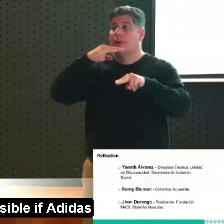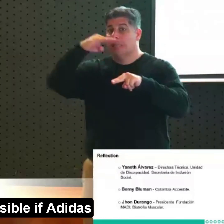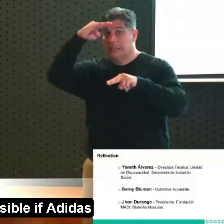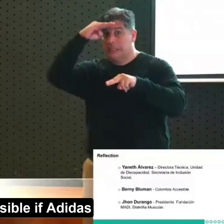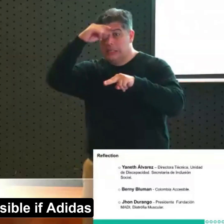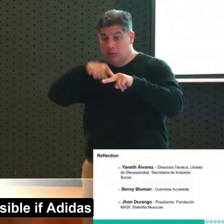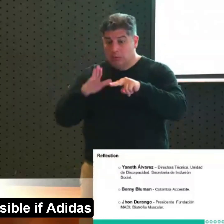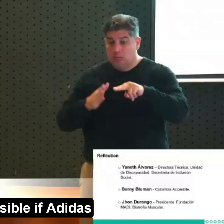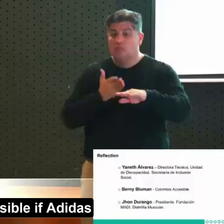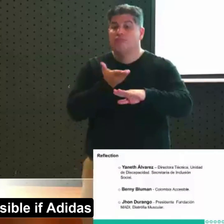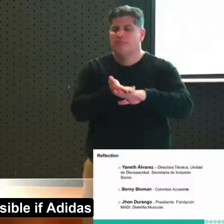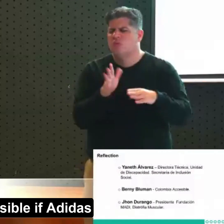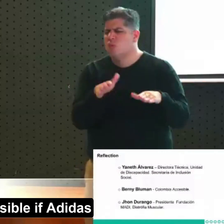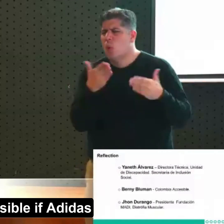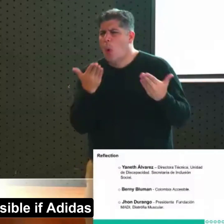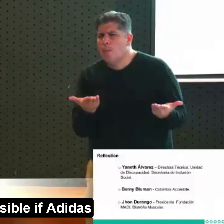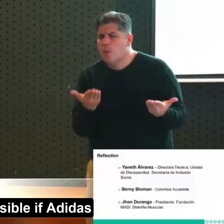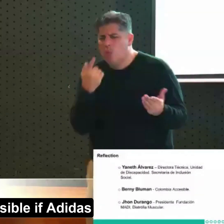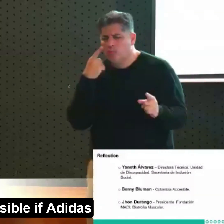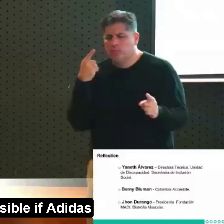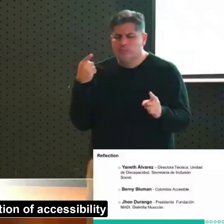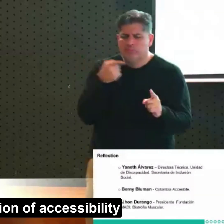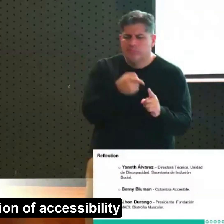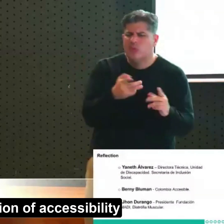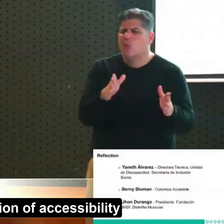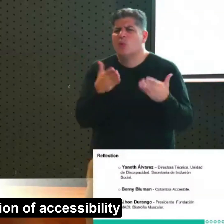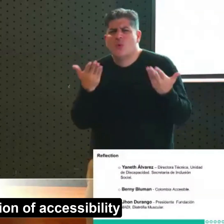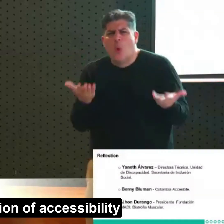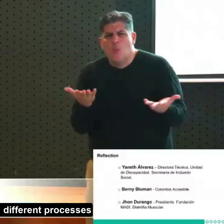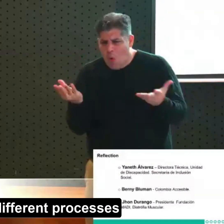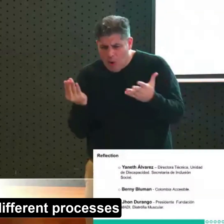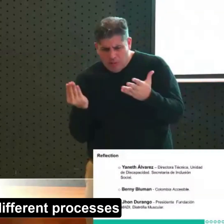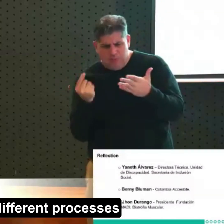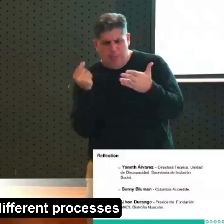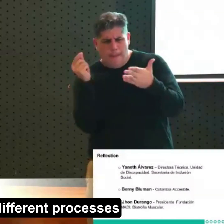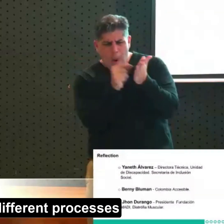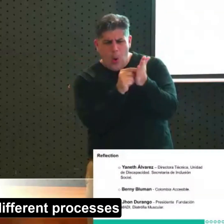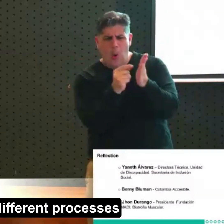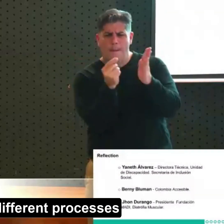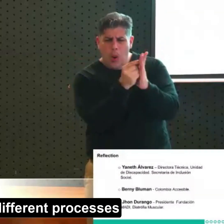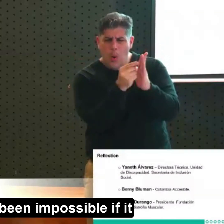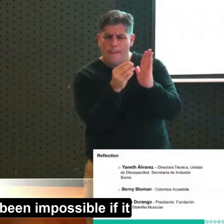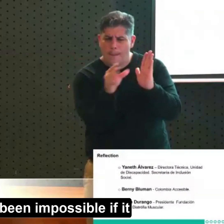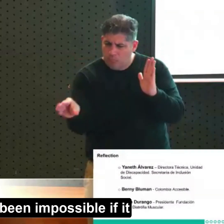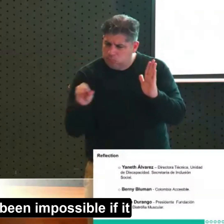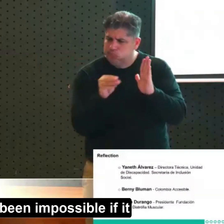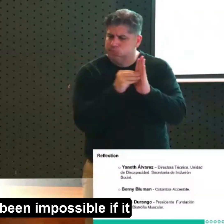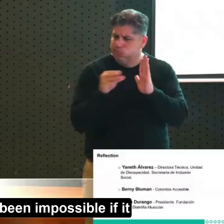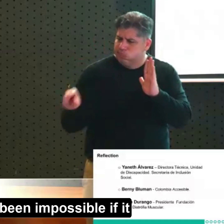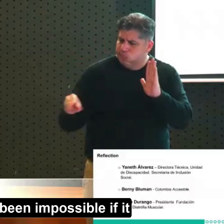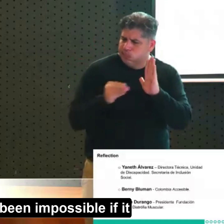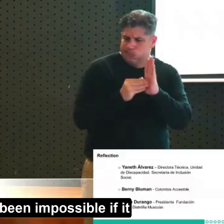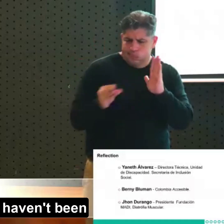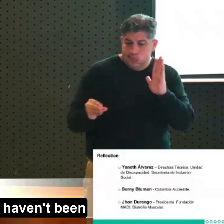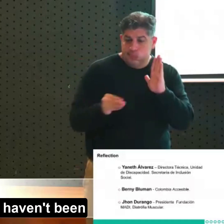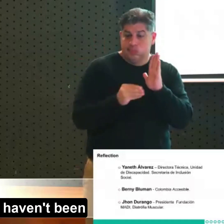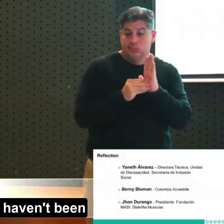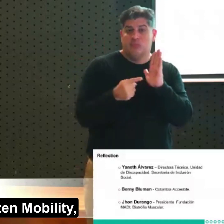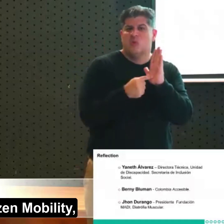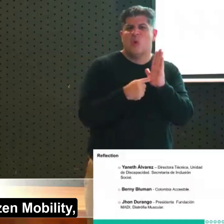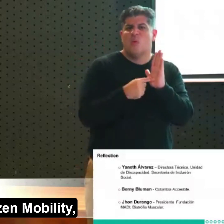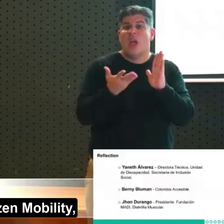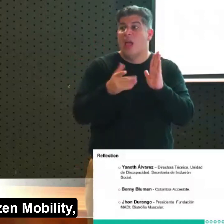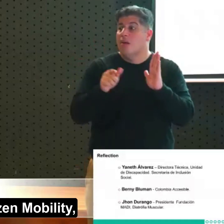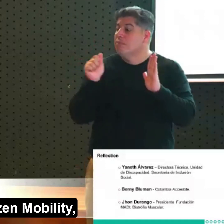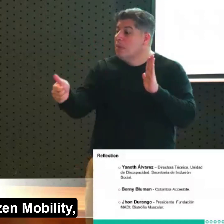been impossible if these incorporation of accessibility issues in different processes would have been impossible if there hadn't